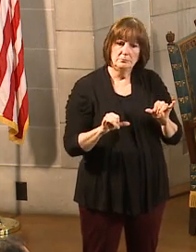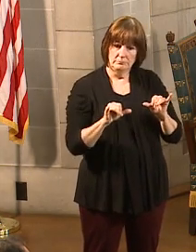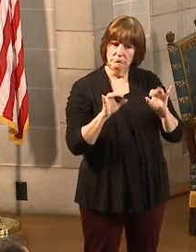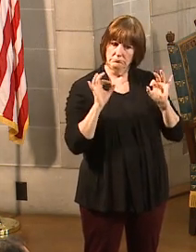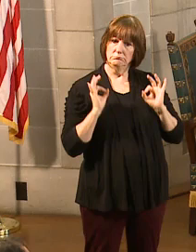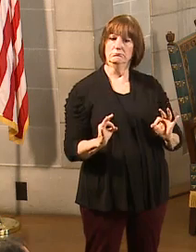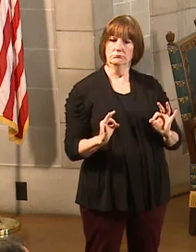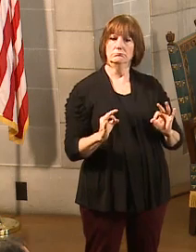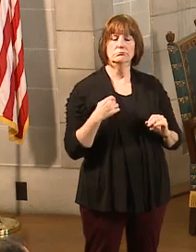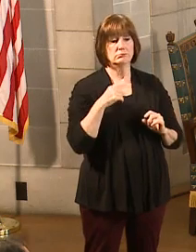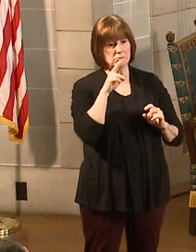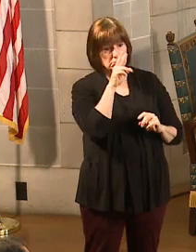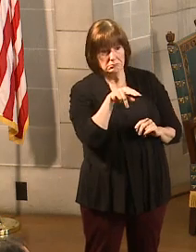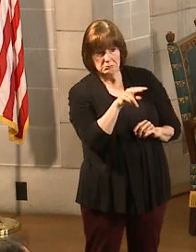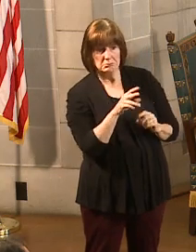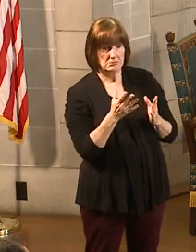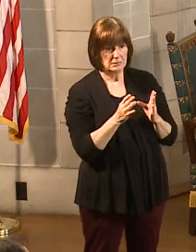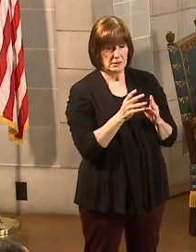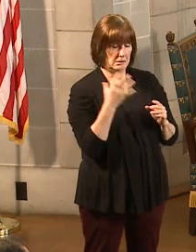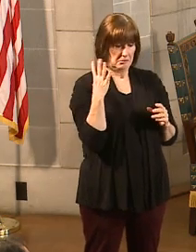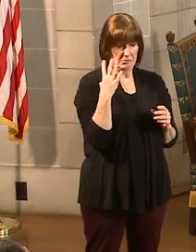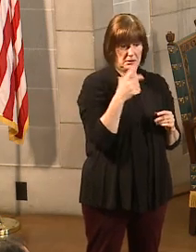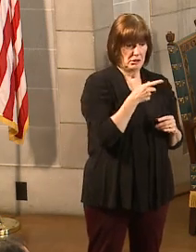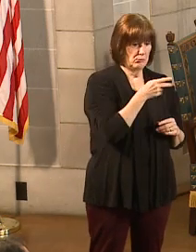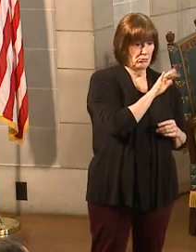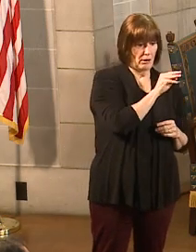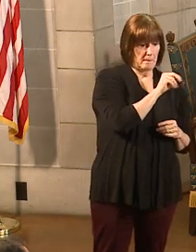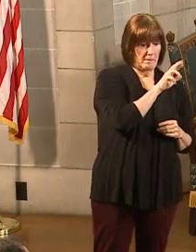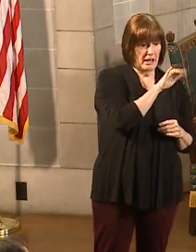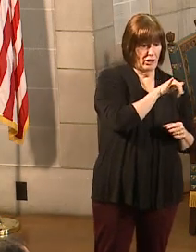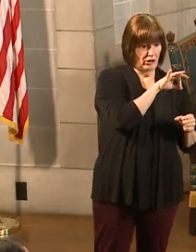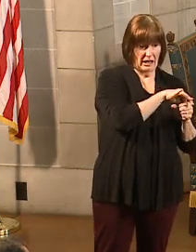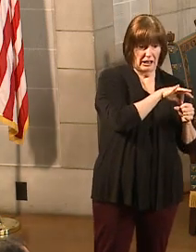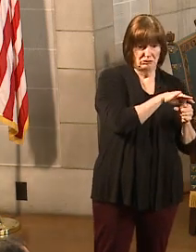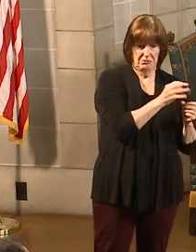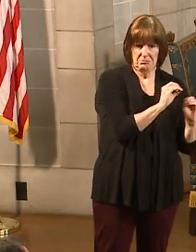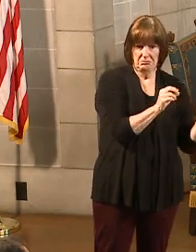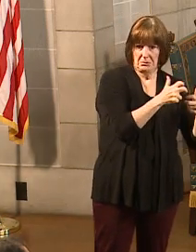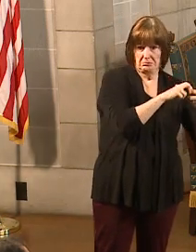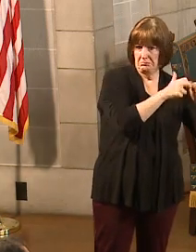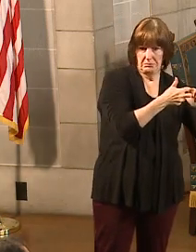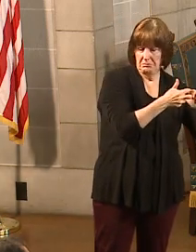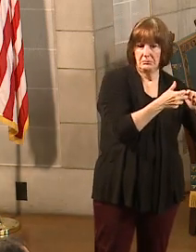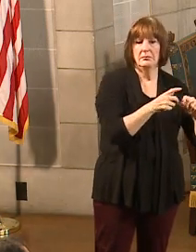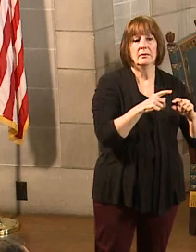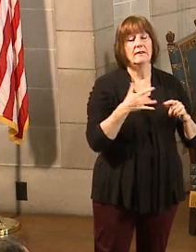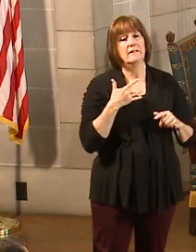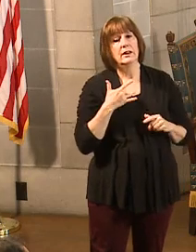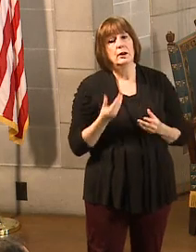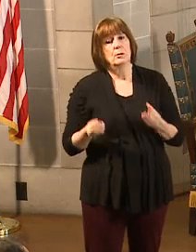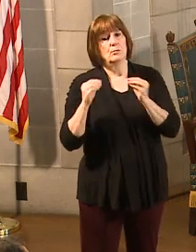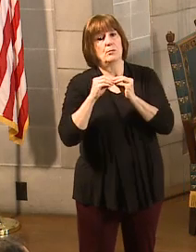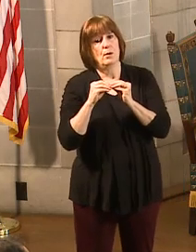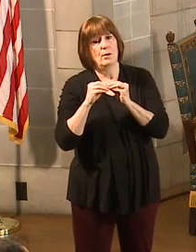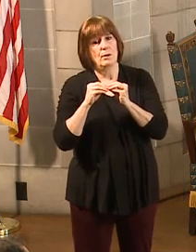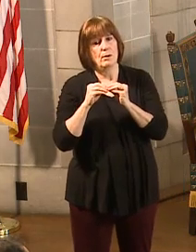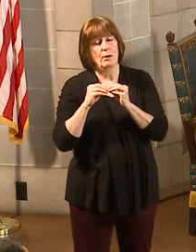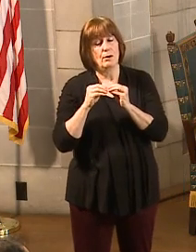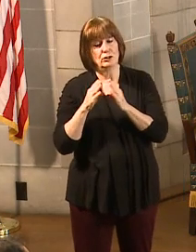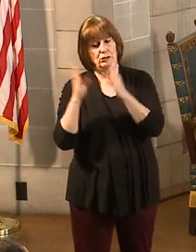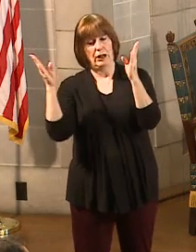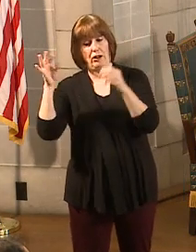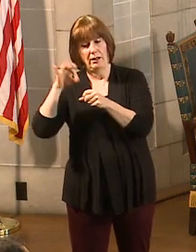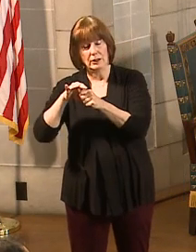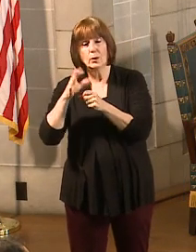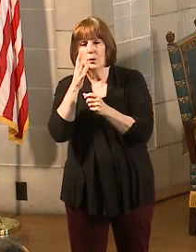expect the general election to look very similar. In fact, probably we have the opportunity for more people to vote in person in the general election than we did in the primary election